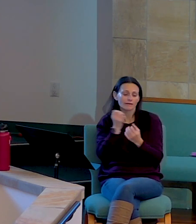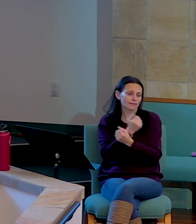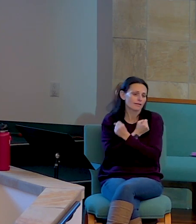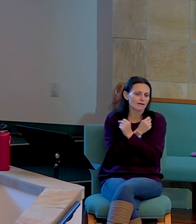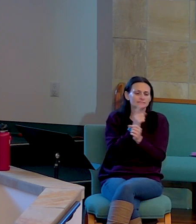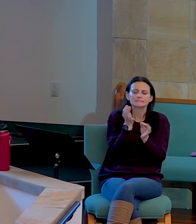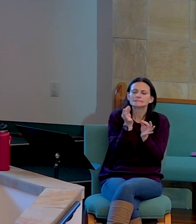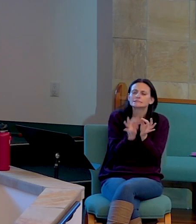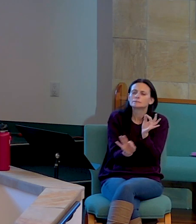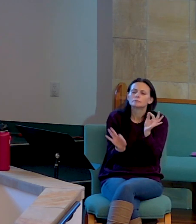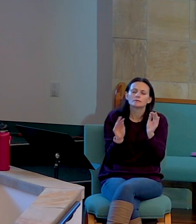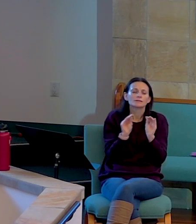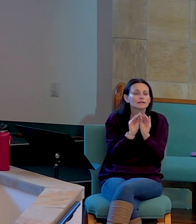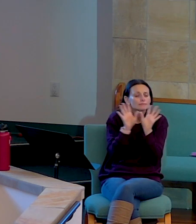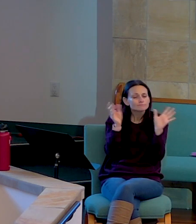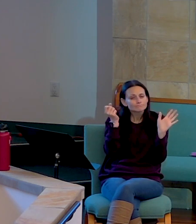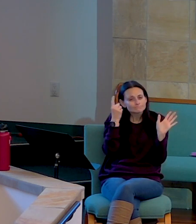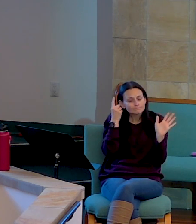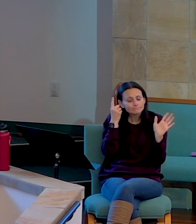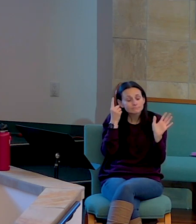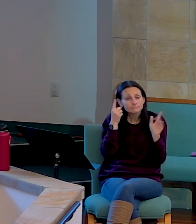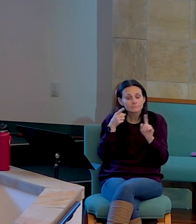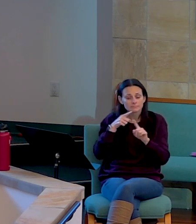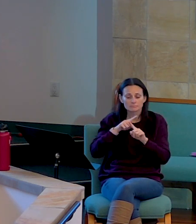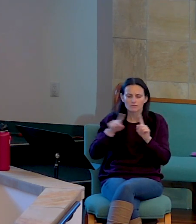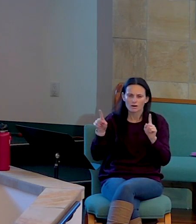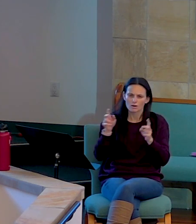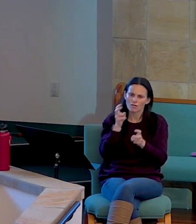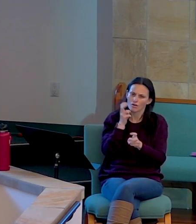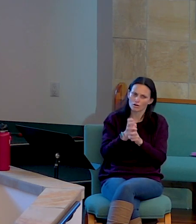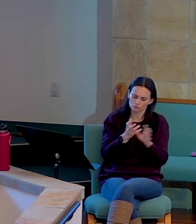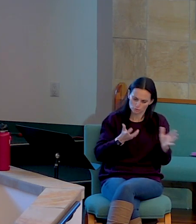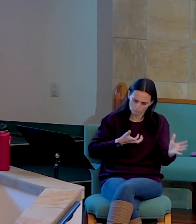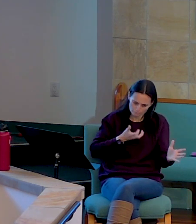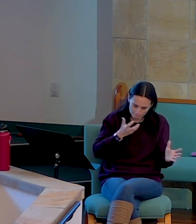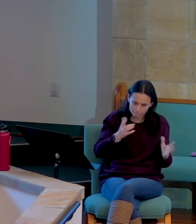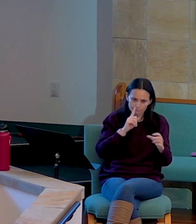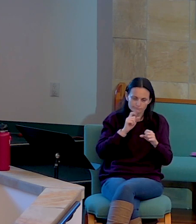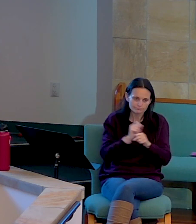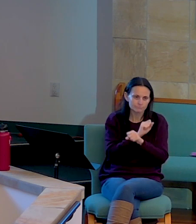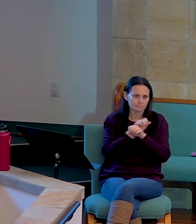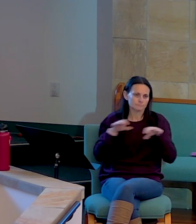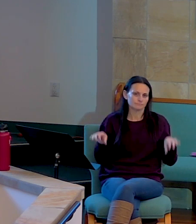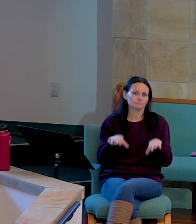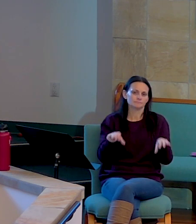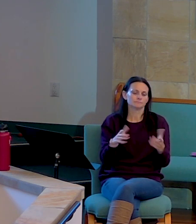just simple and clear. But it is hard to live out. What does it mean to love one